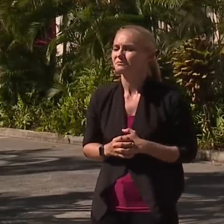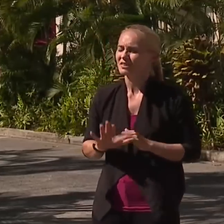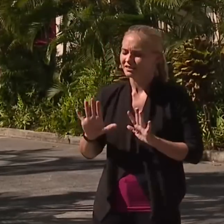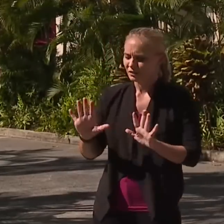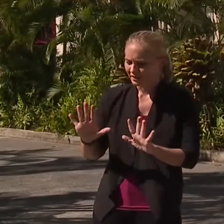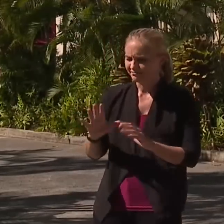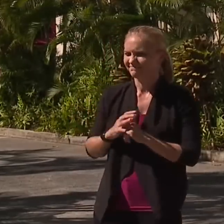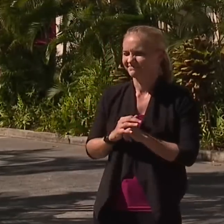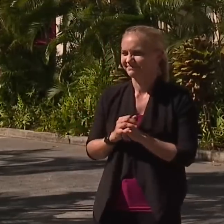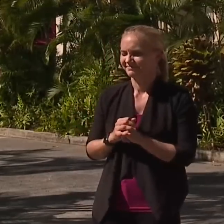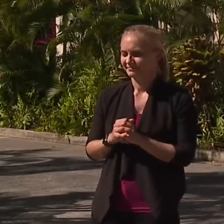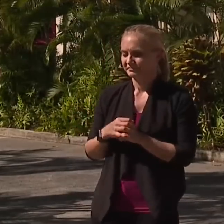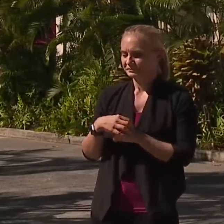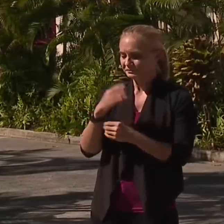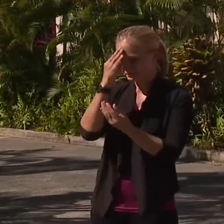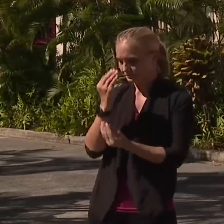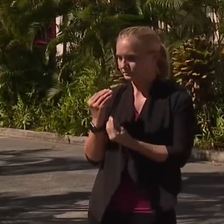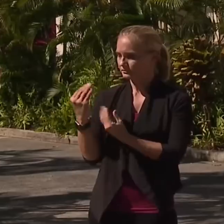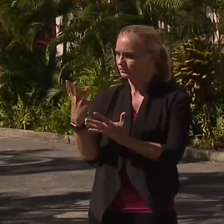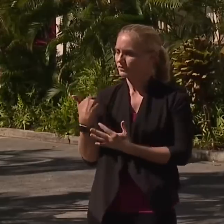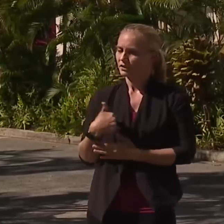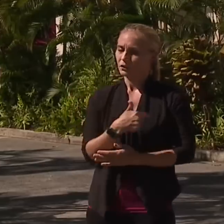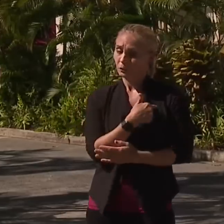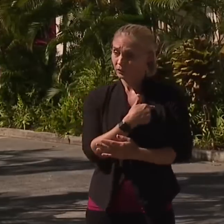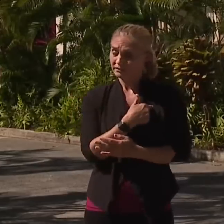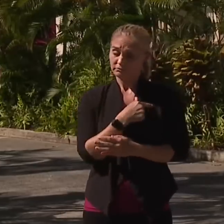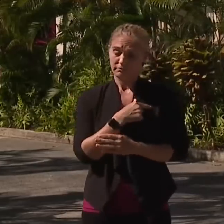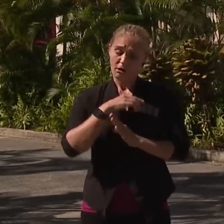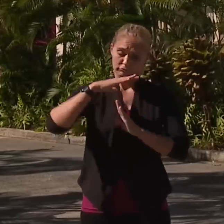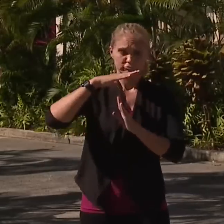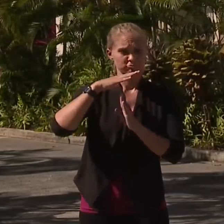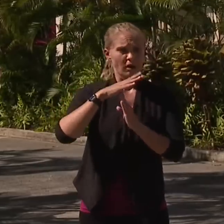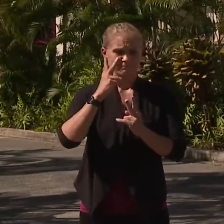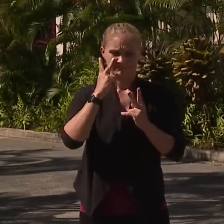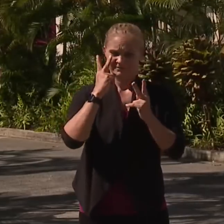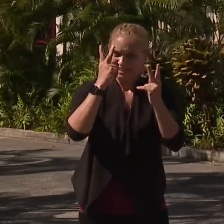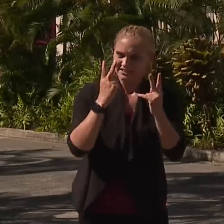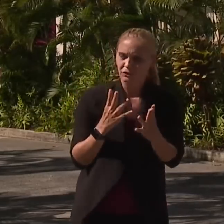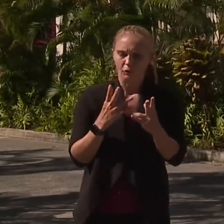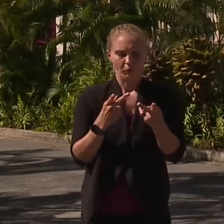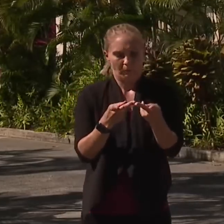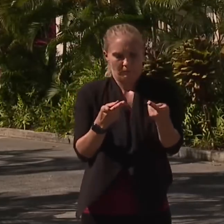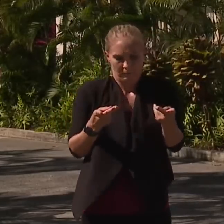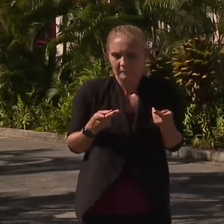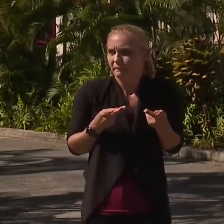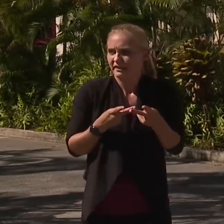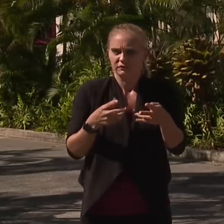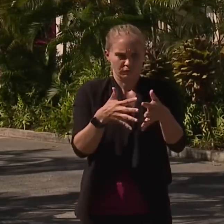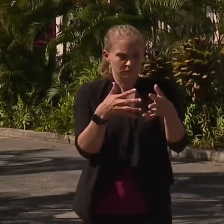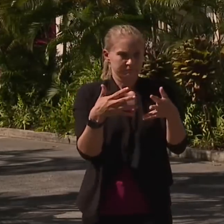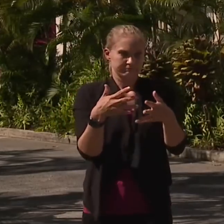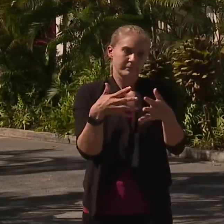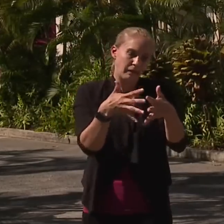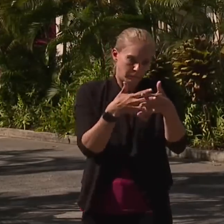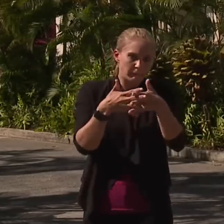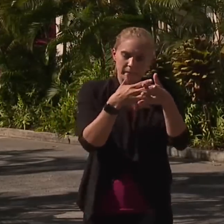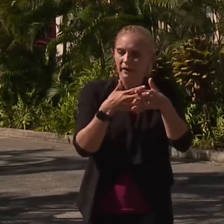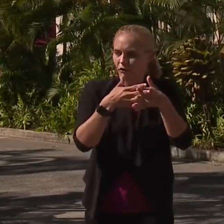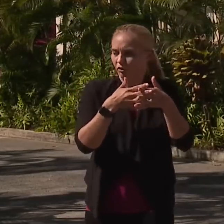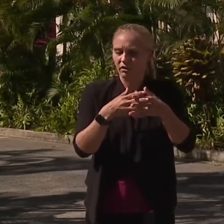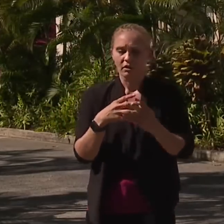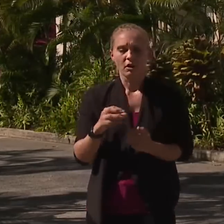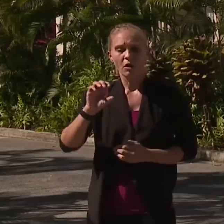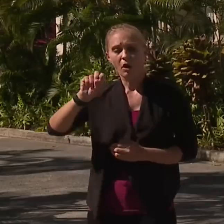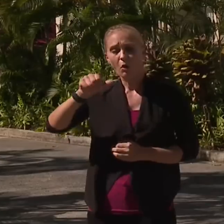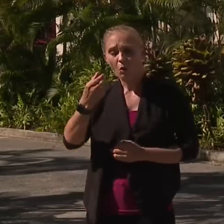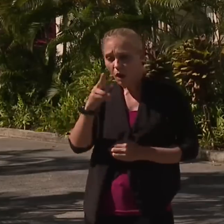this. We were the visitor destination for our country that was probably the safest in America. With on Oahu,